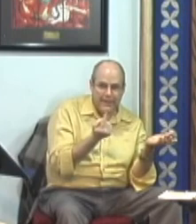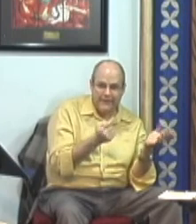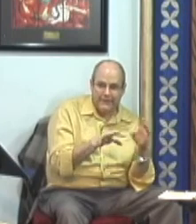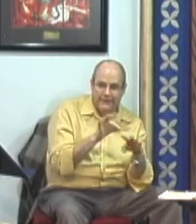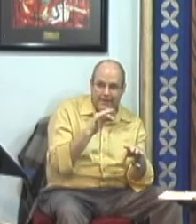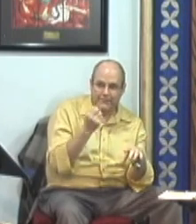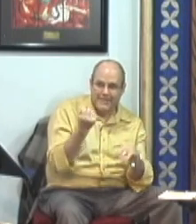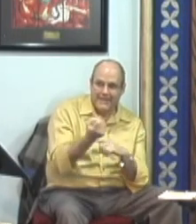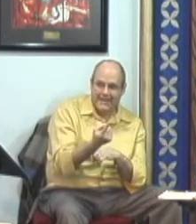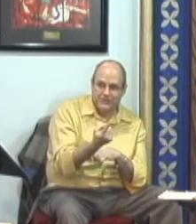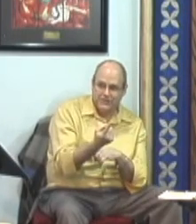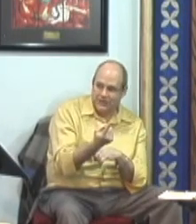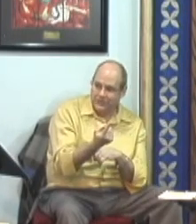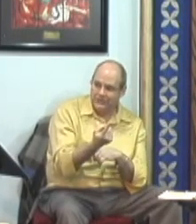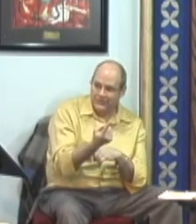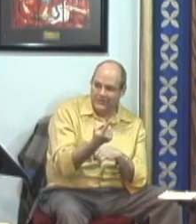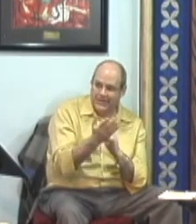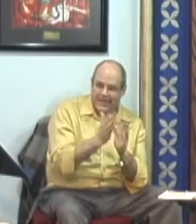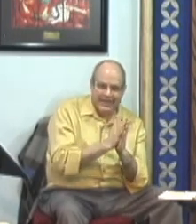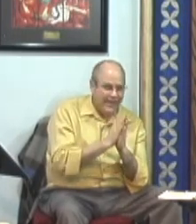at this time.